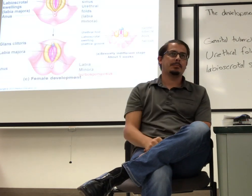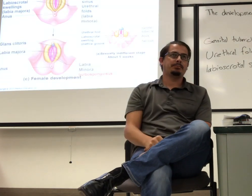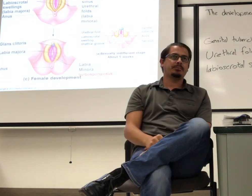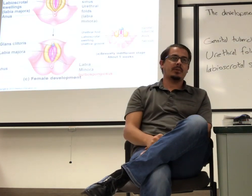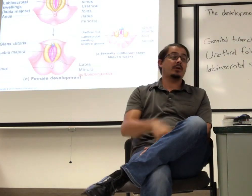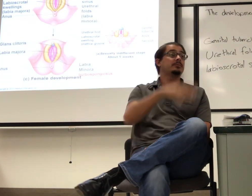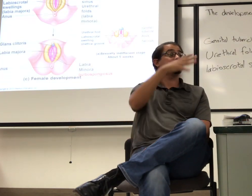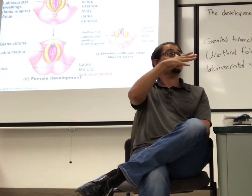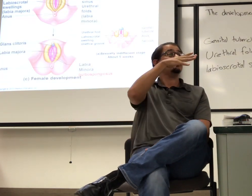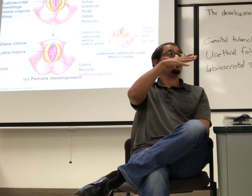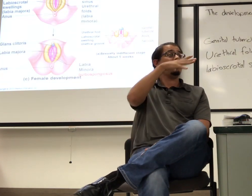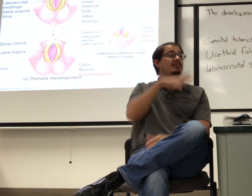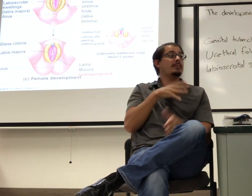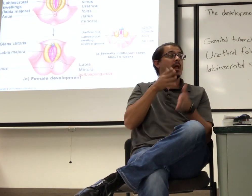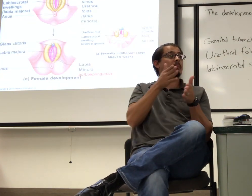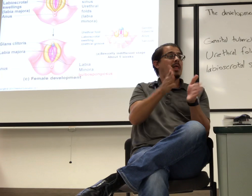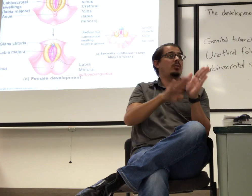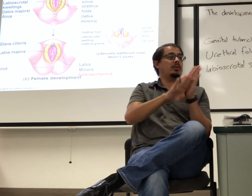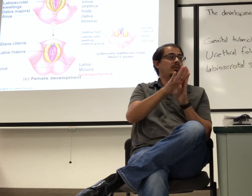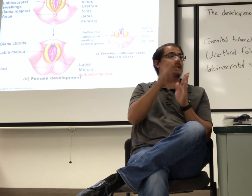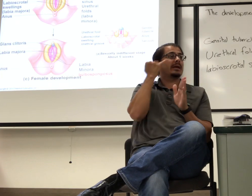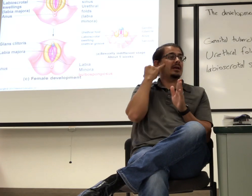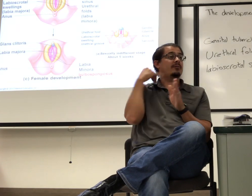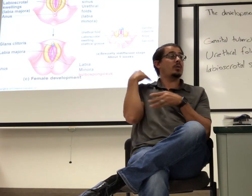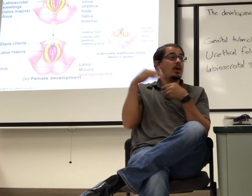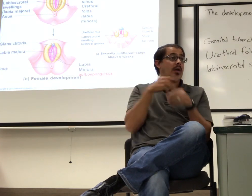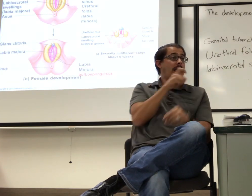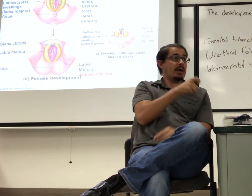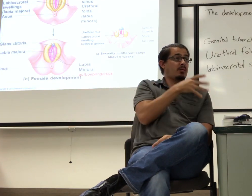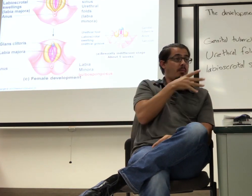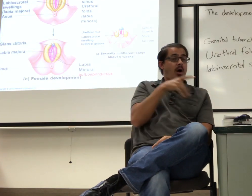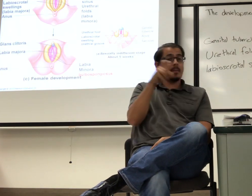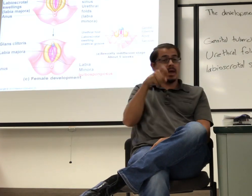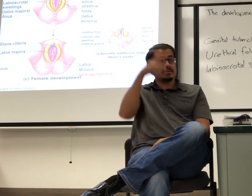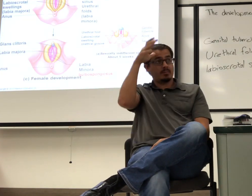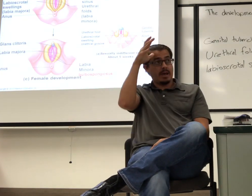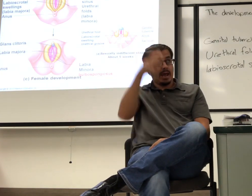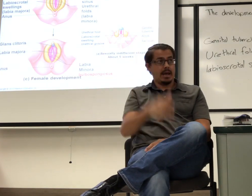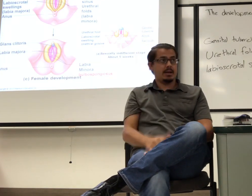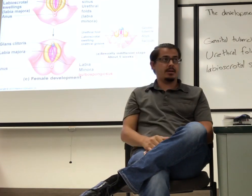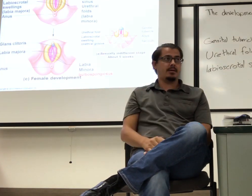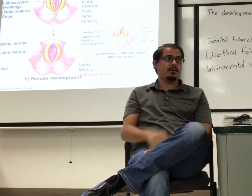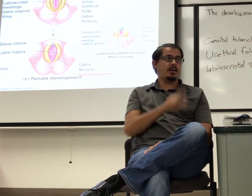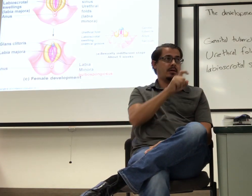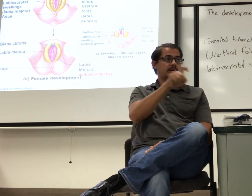A female pathway, if you inherited X from mom and X from dad,